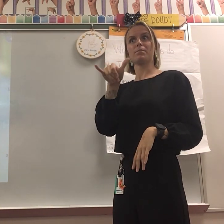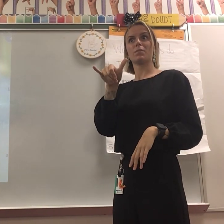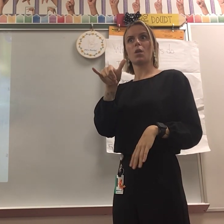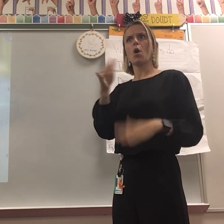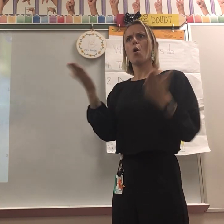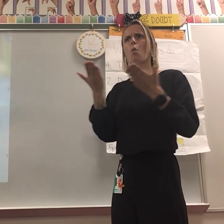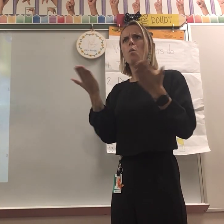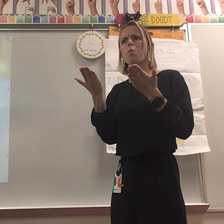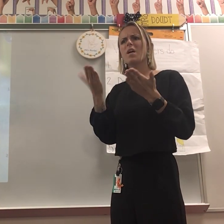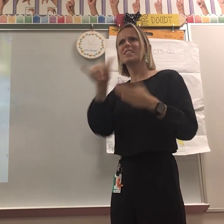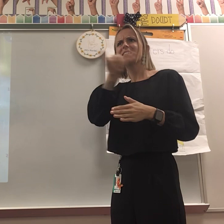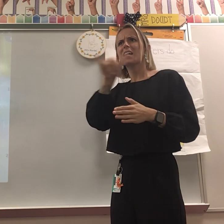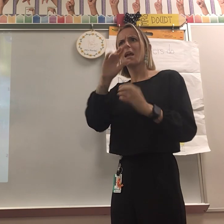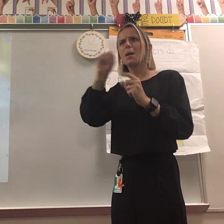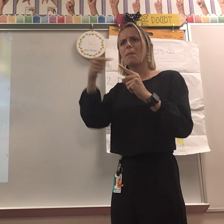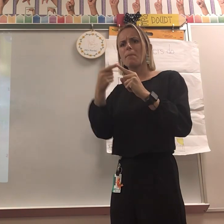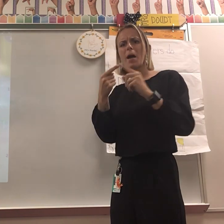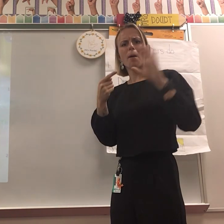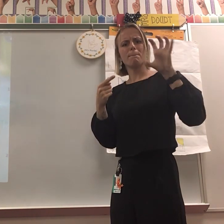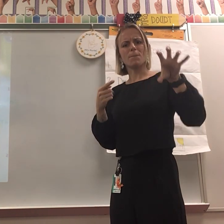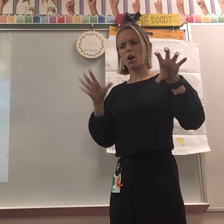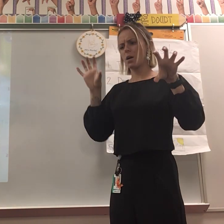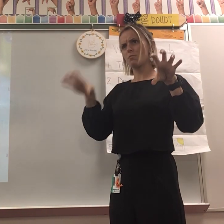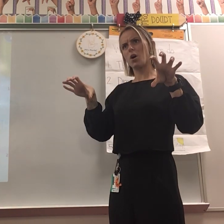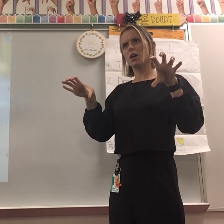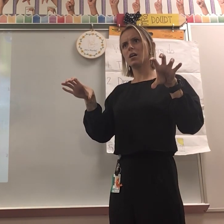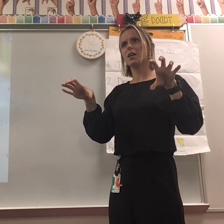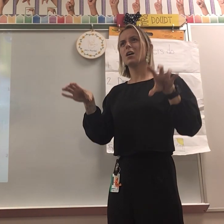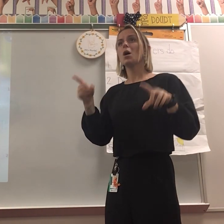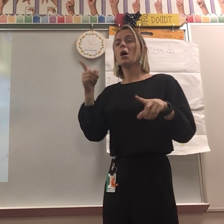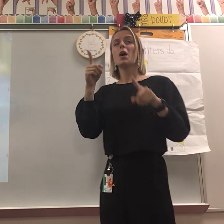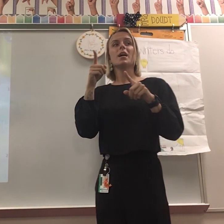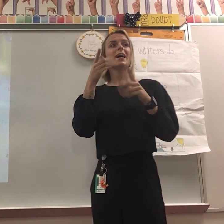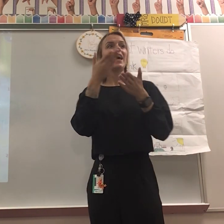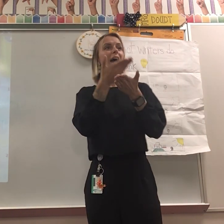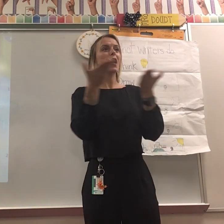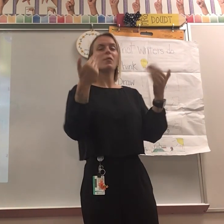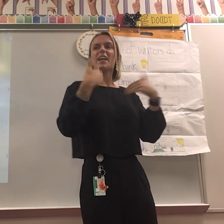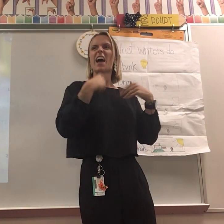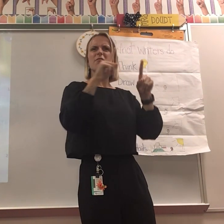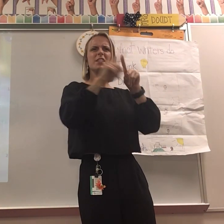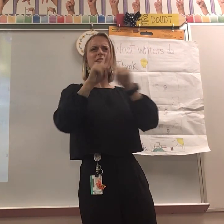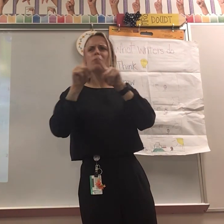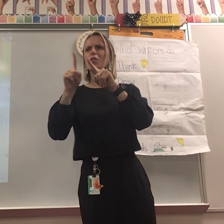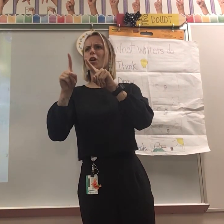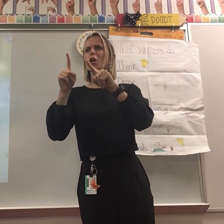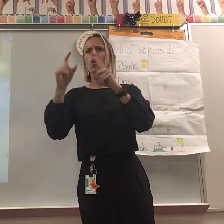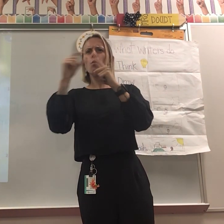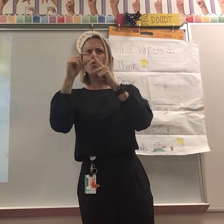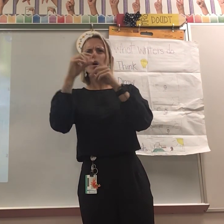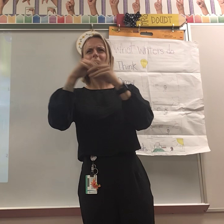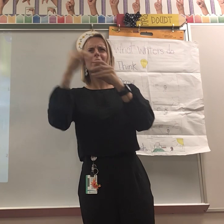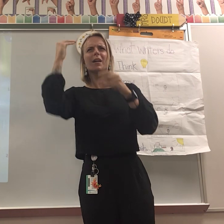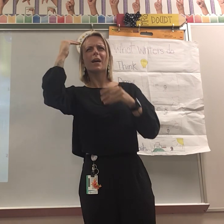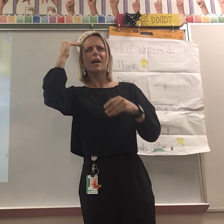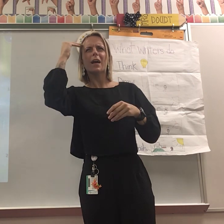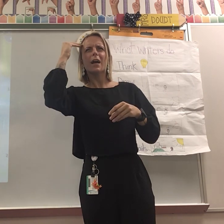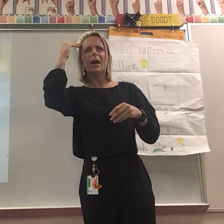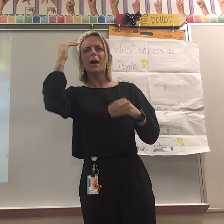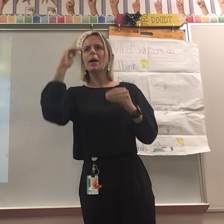them? Anyone have a different word in their head for compare? Because there's lots of synonyms for the word compare. So did